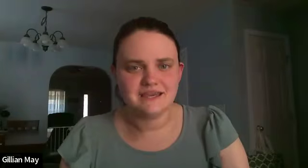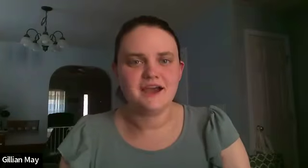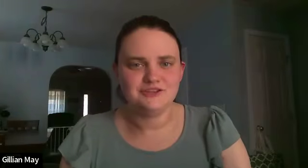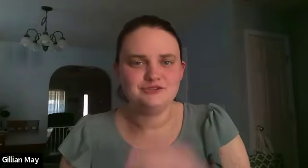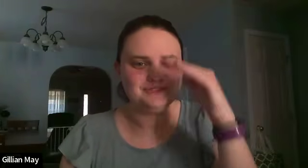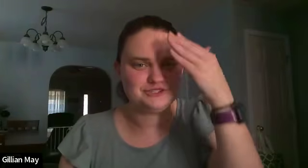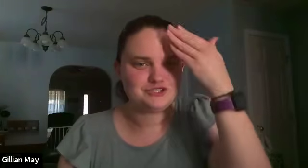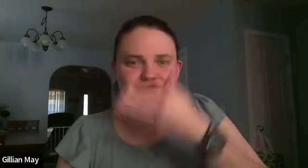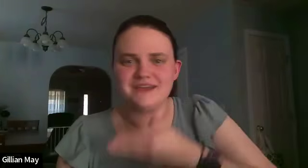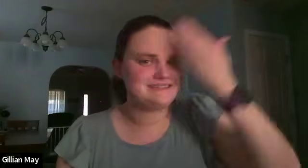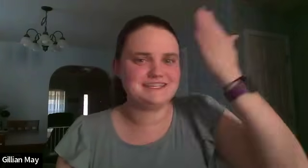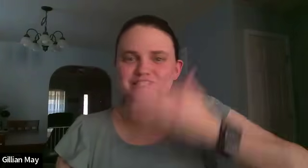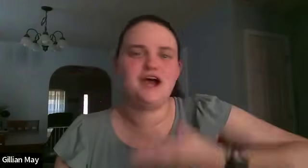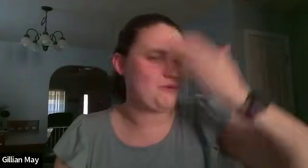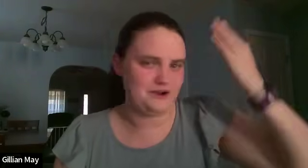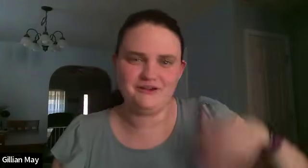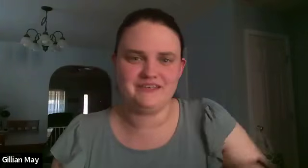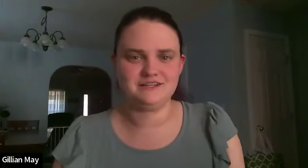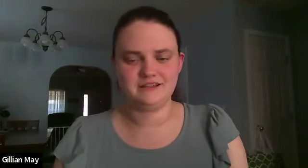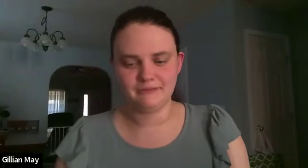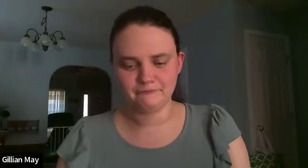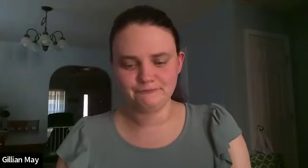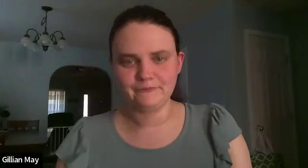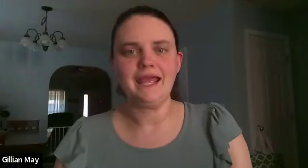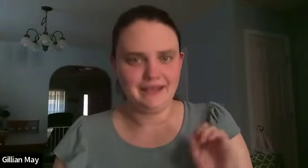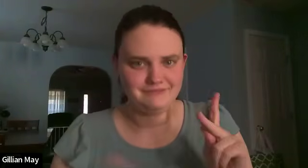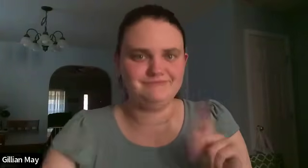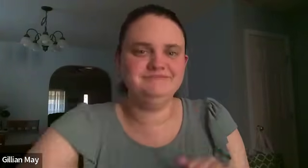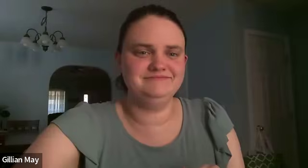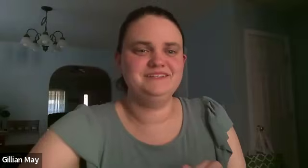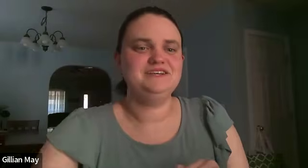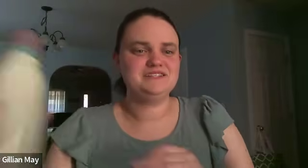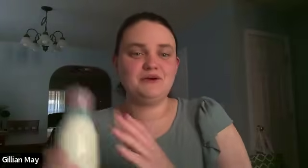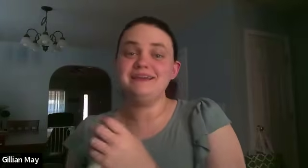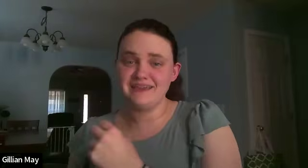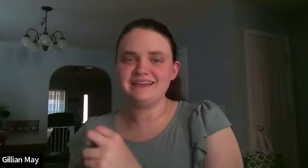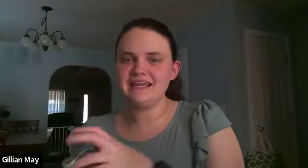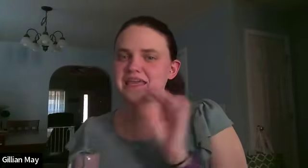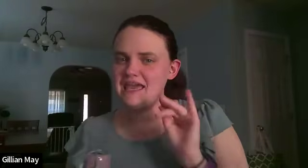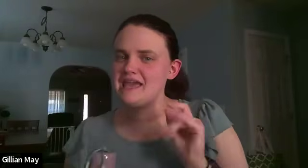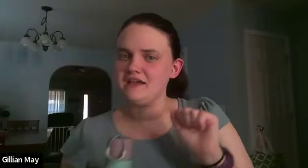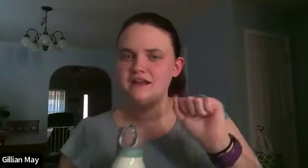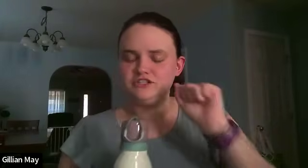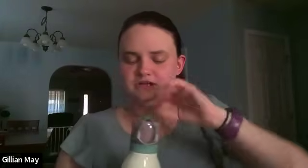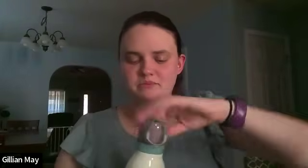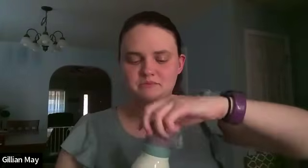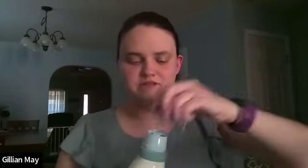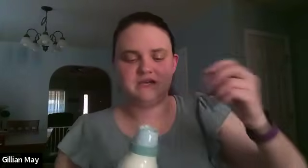yeah, your straight face does not work on this. And they're like, okay. So it can kind of trick people